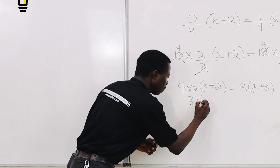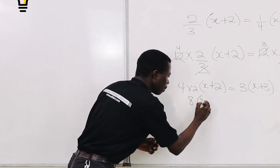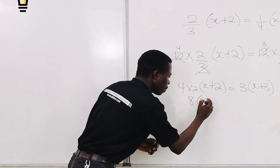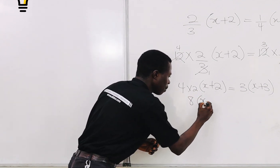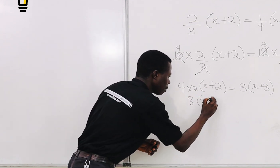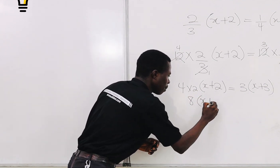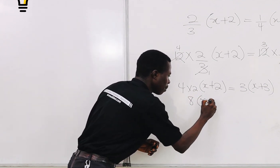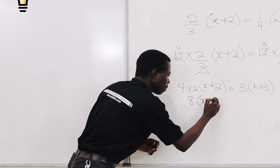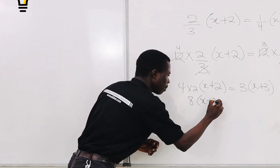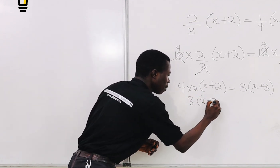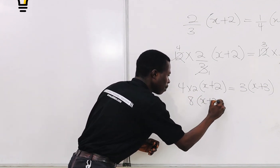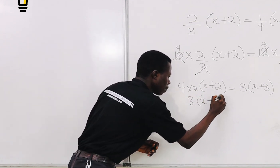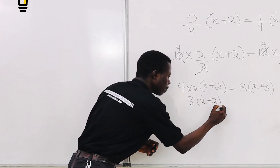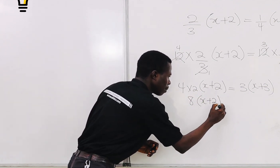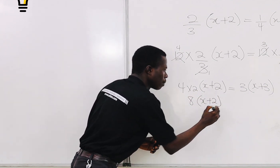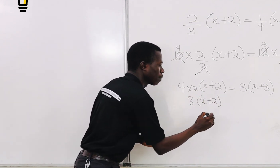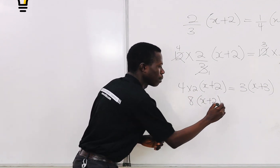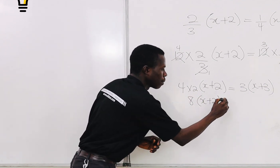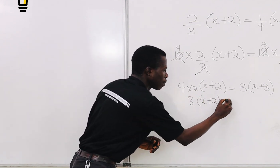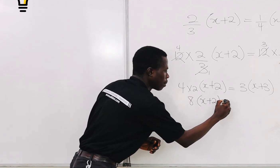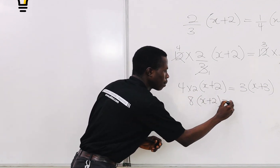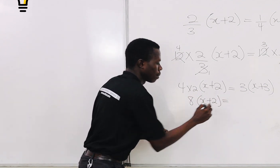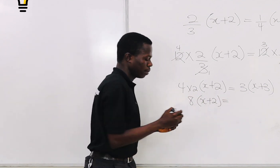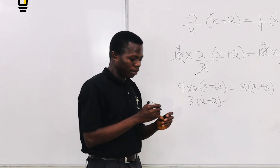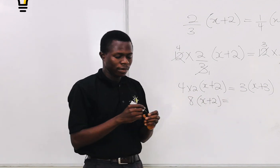Then we rewrite our bracket again, x plus 2.